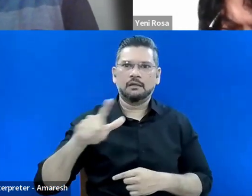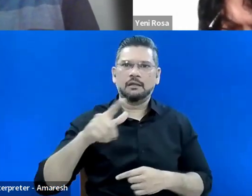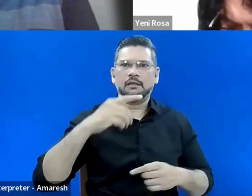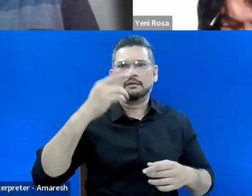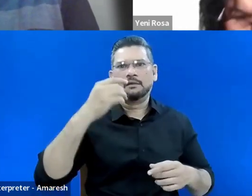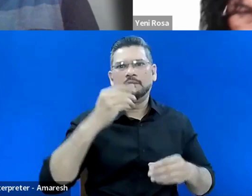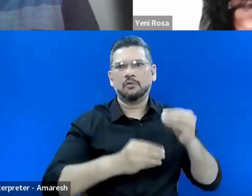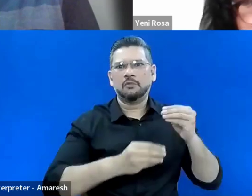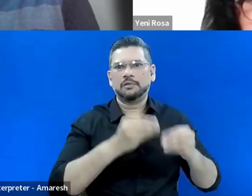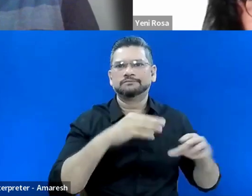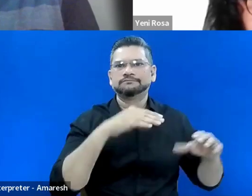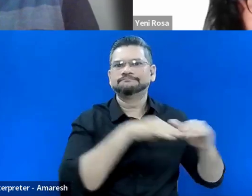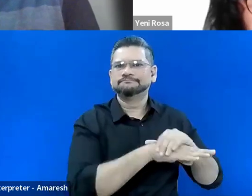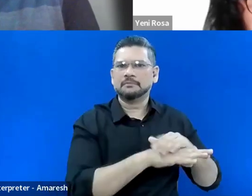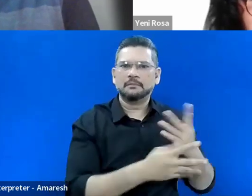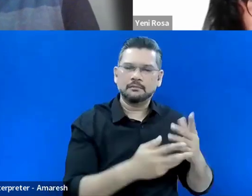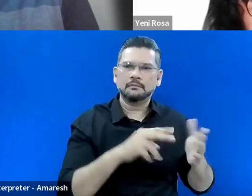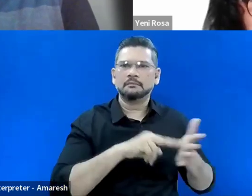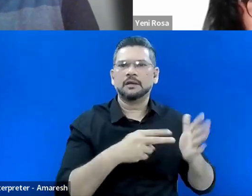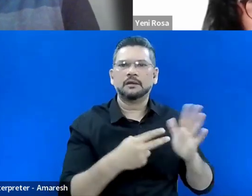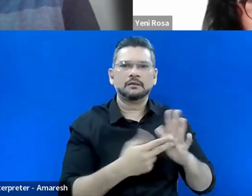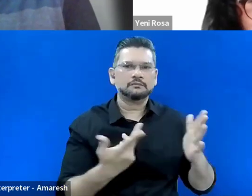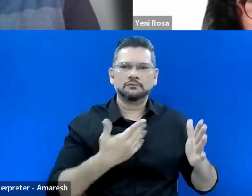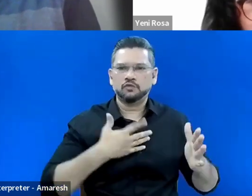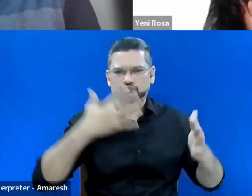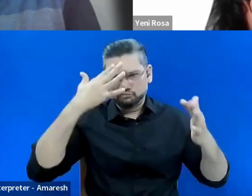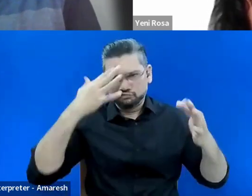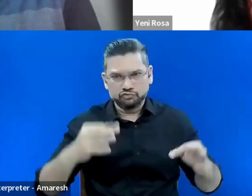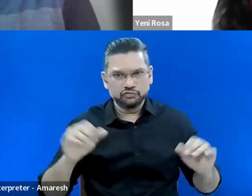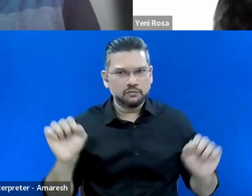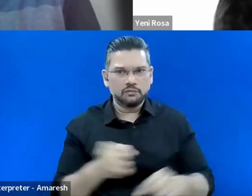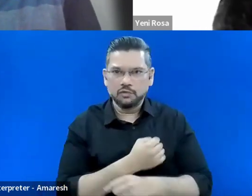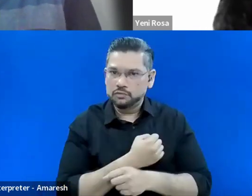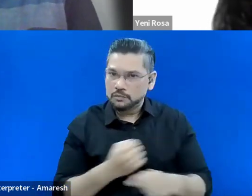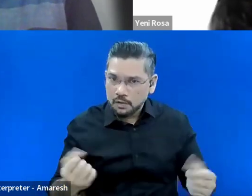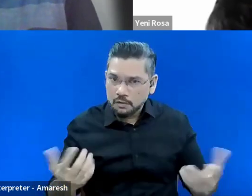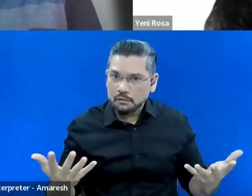decisions, and enjoy all fundamental human rights on an equal basis to others.